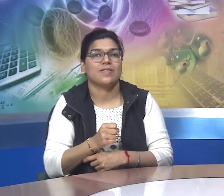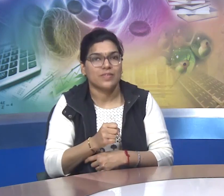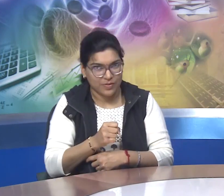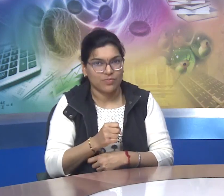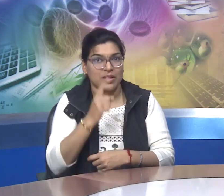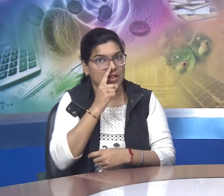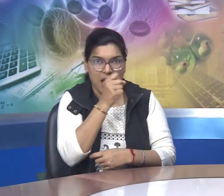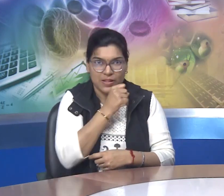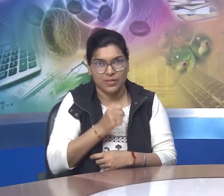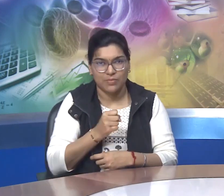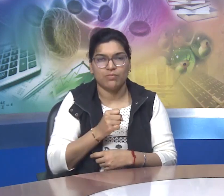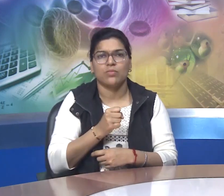grandmother